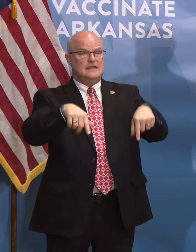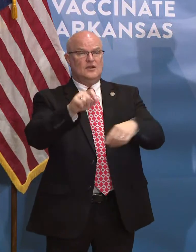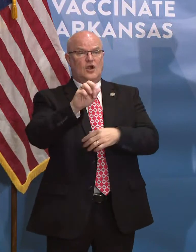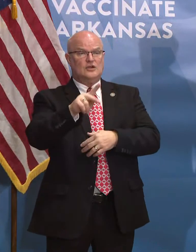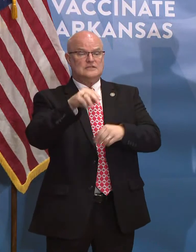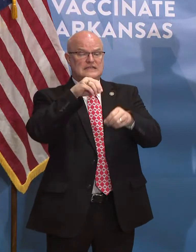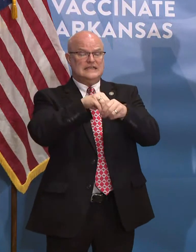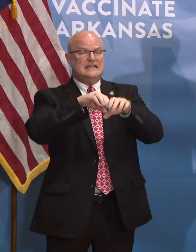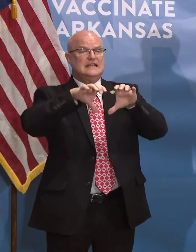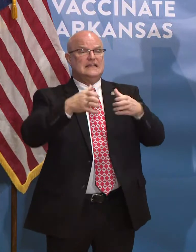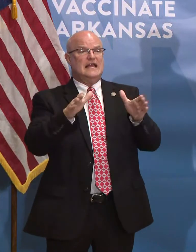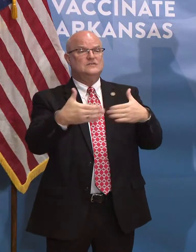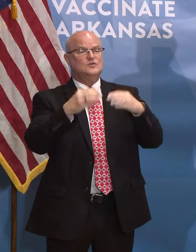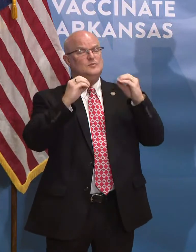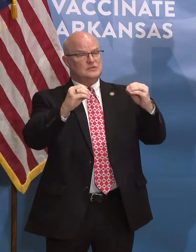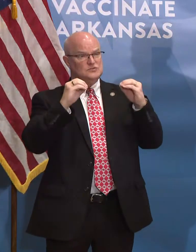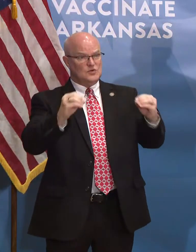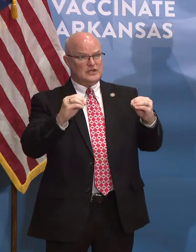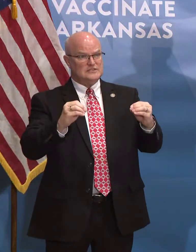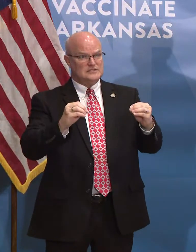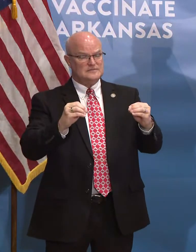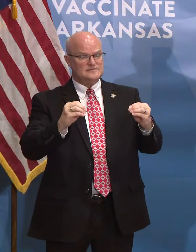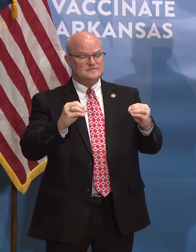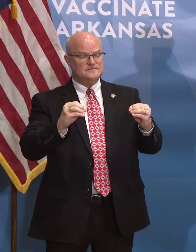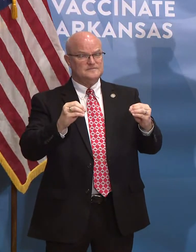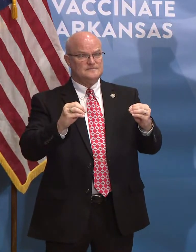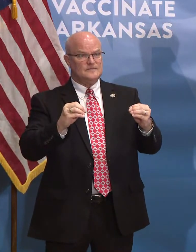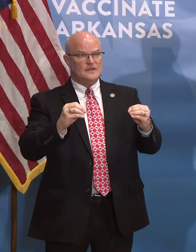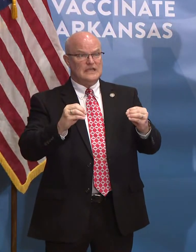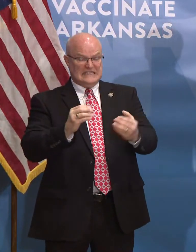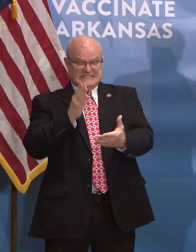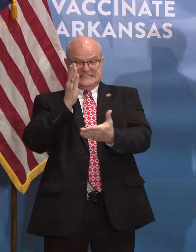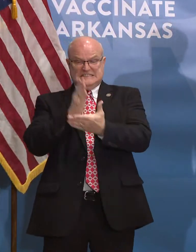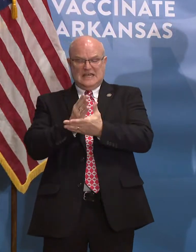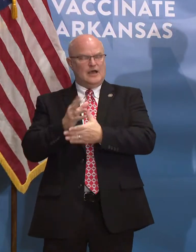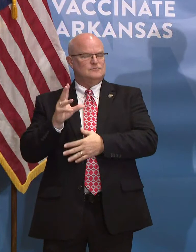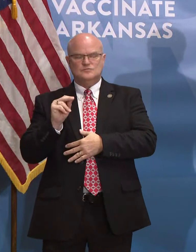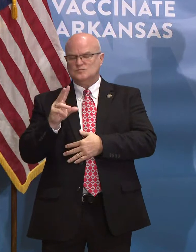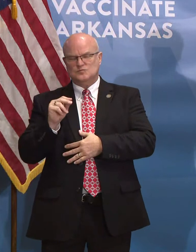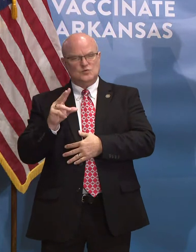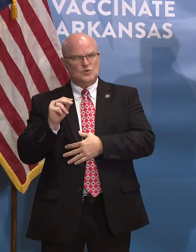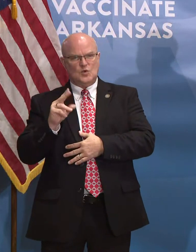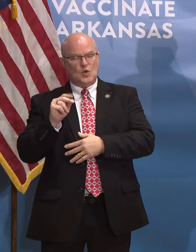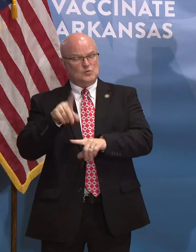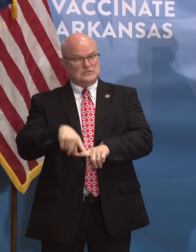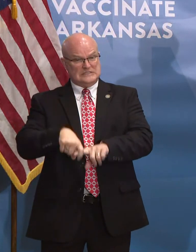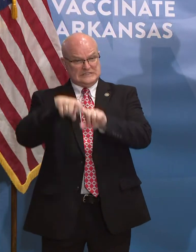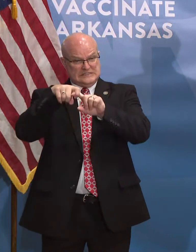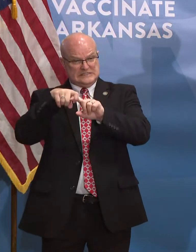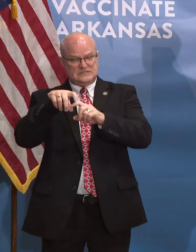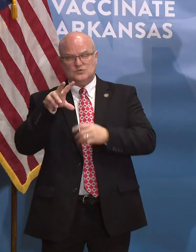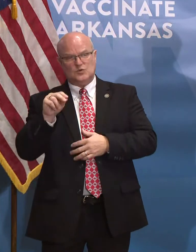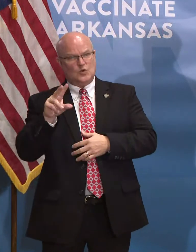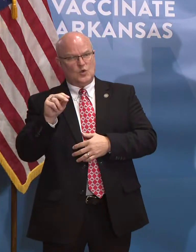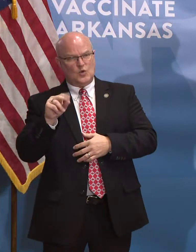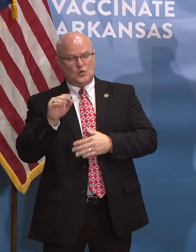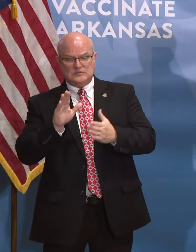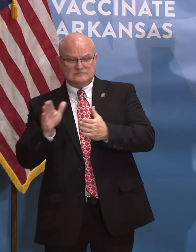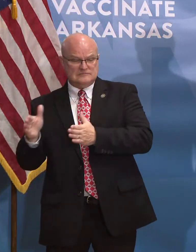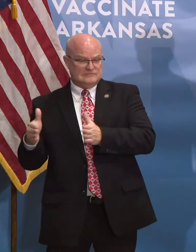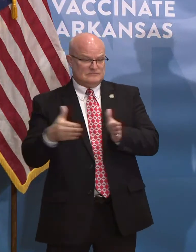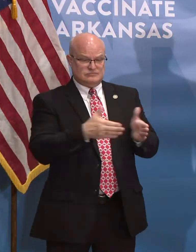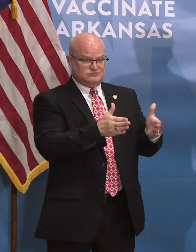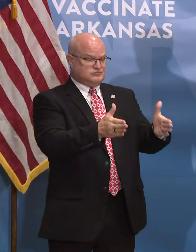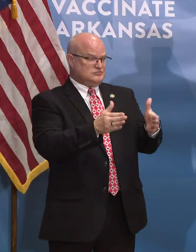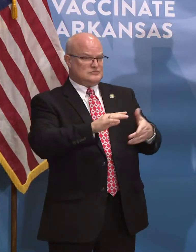to in-classroom instruction. No, we're not stopping it. We're not changing course. And I know